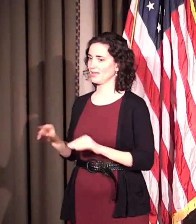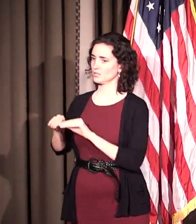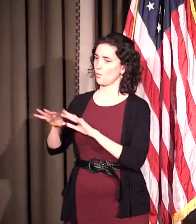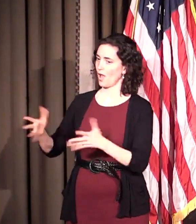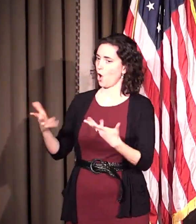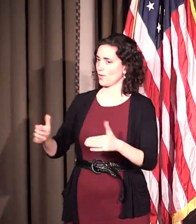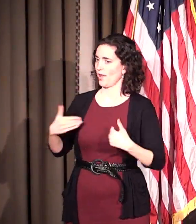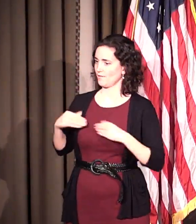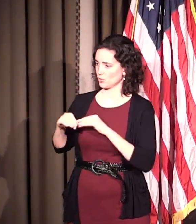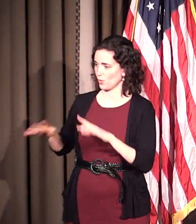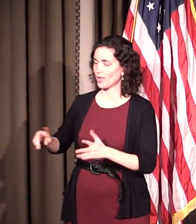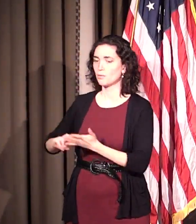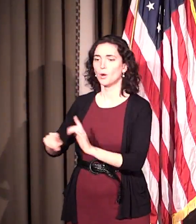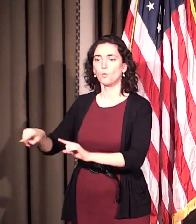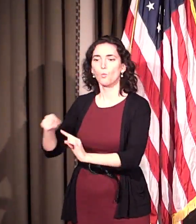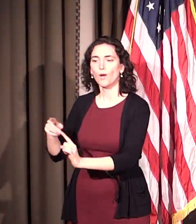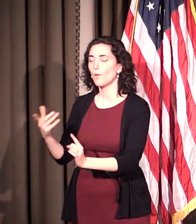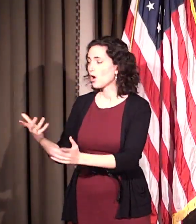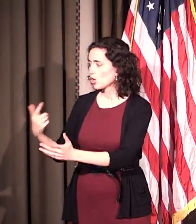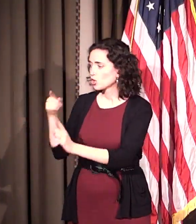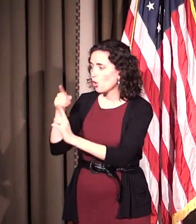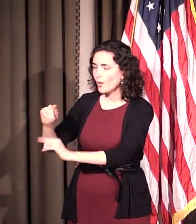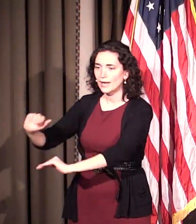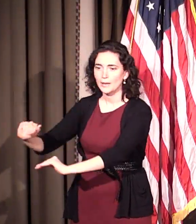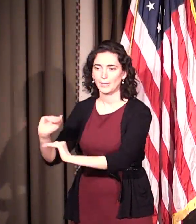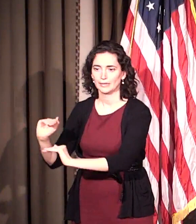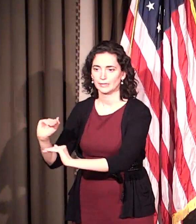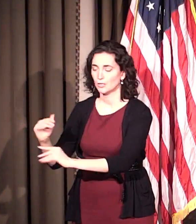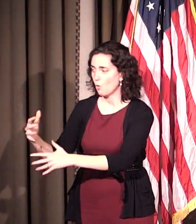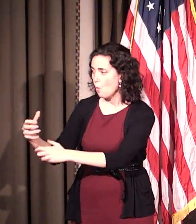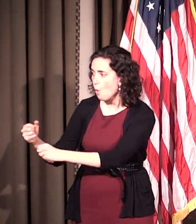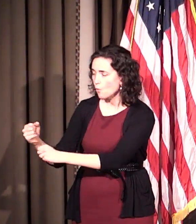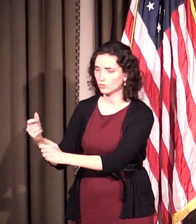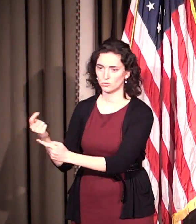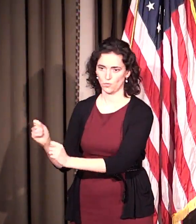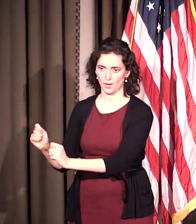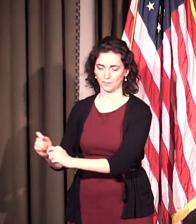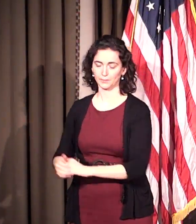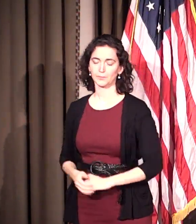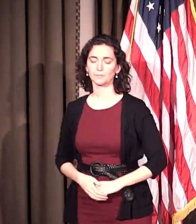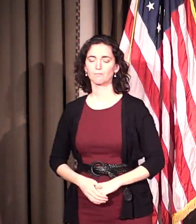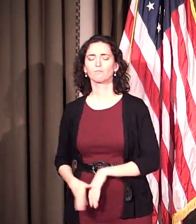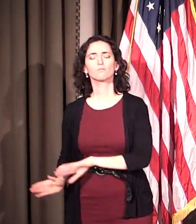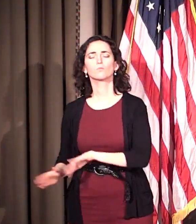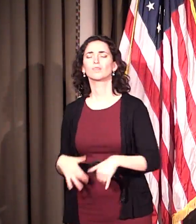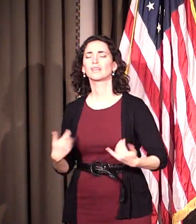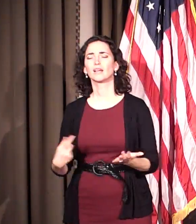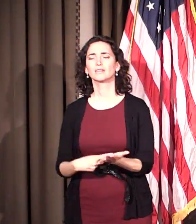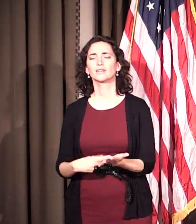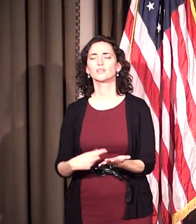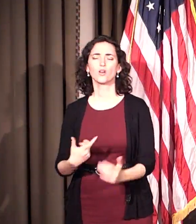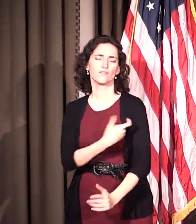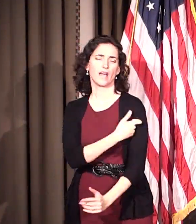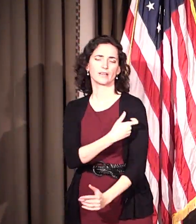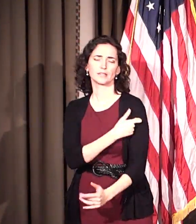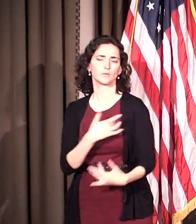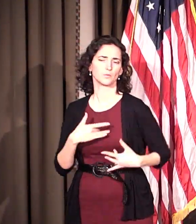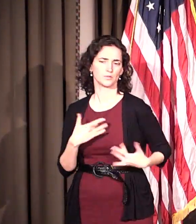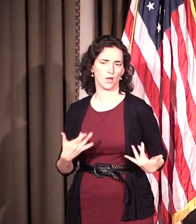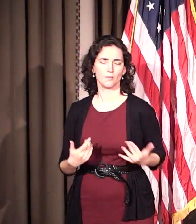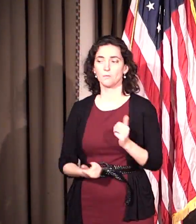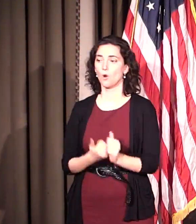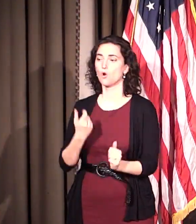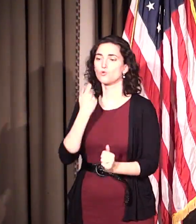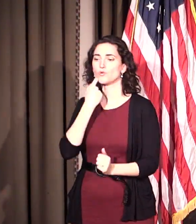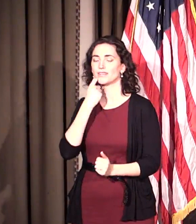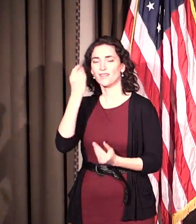this point. I'll talk a little bit about where we are with the vaccine, and I'll share the latest updates in terms